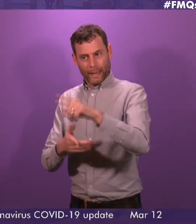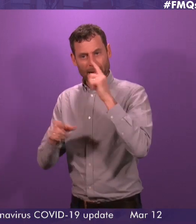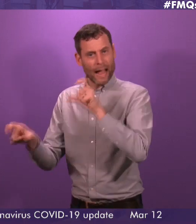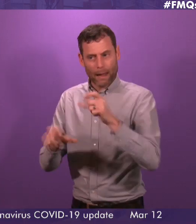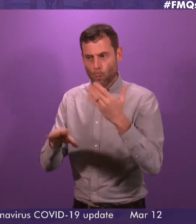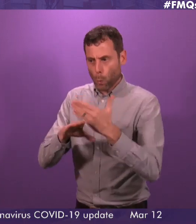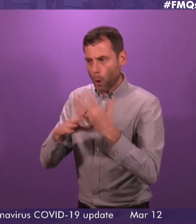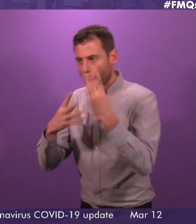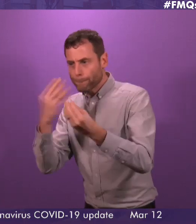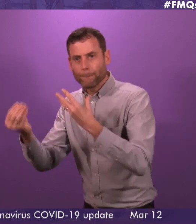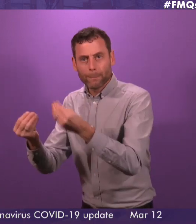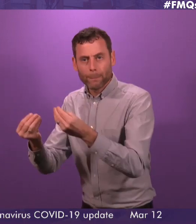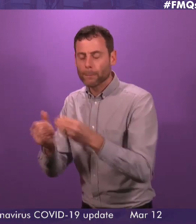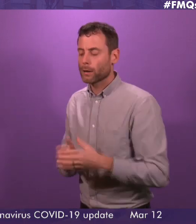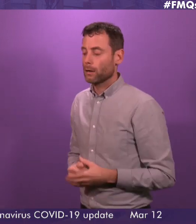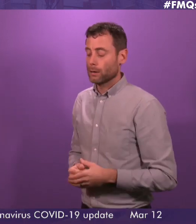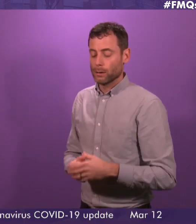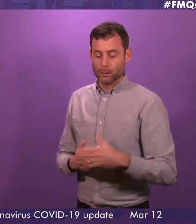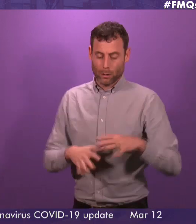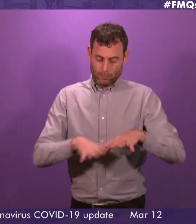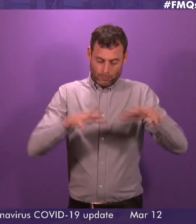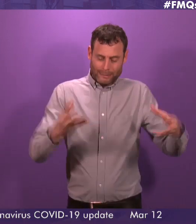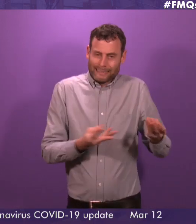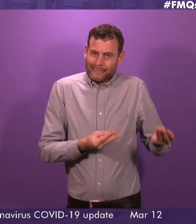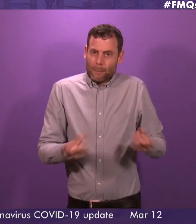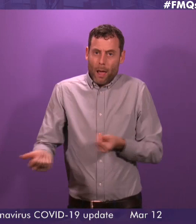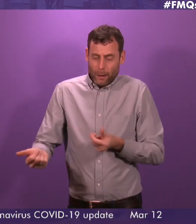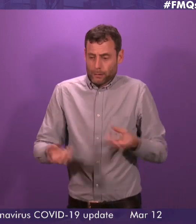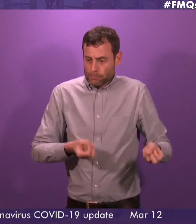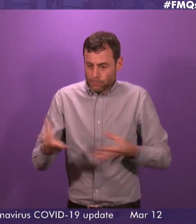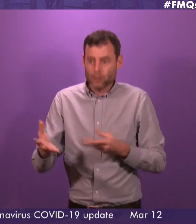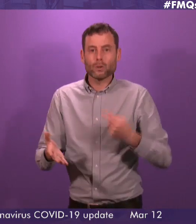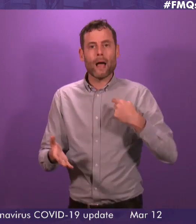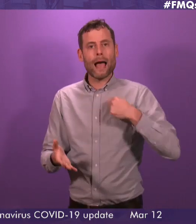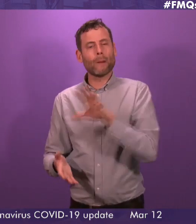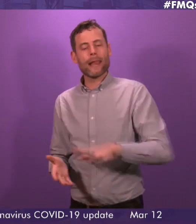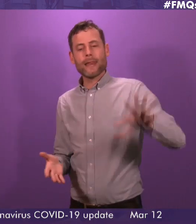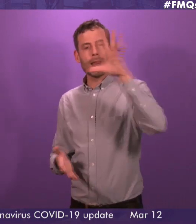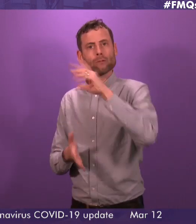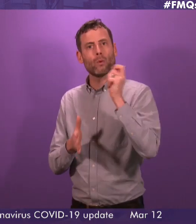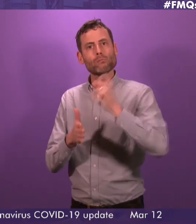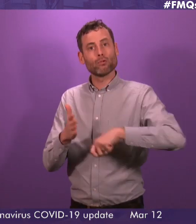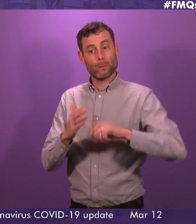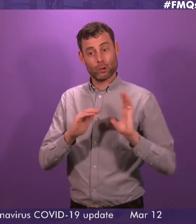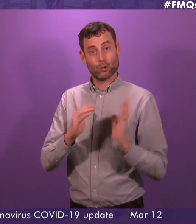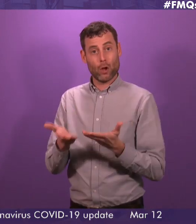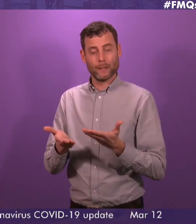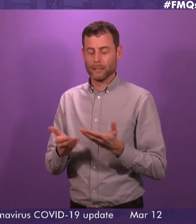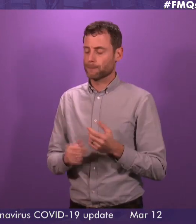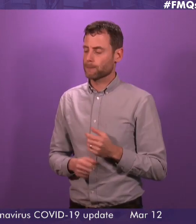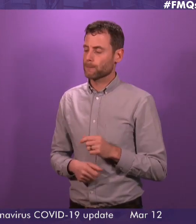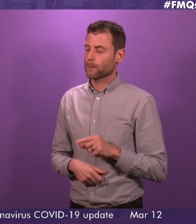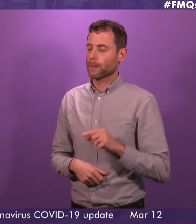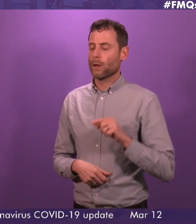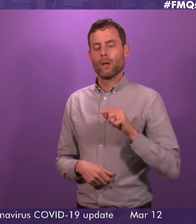In terms of supplies and how confident we are, our National Procurement Service is well versed in looking